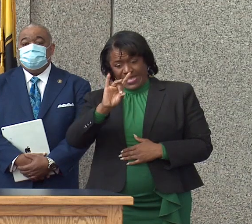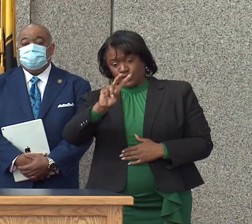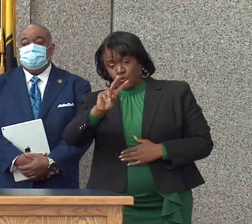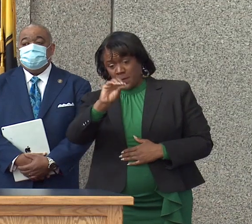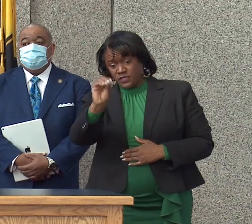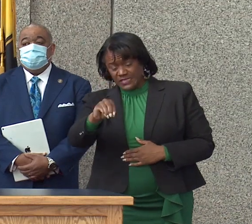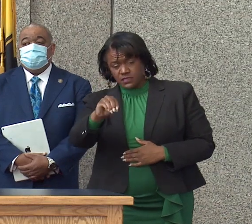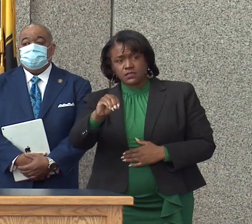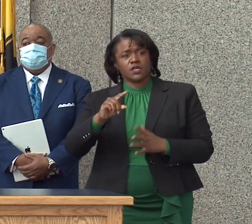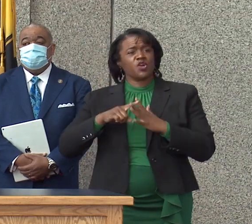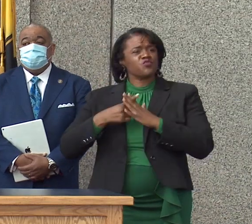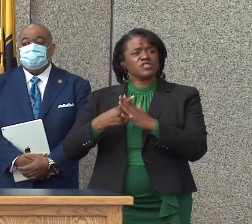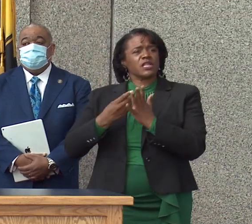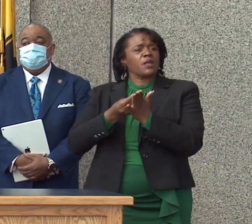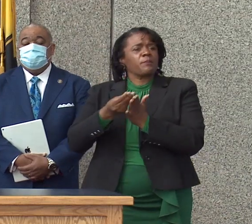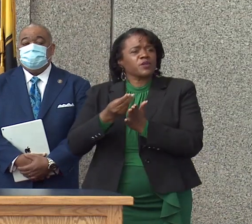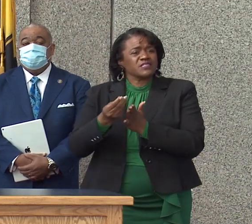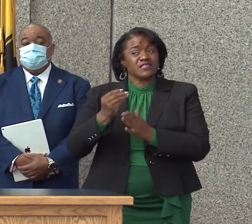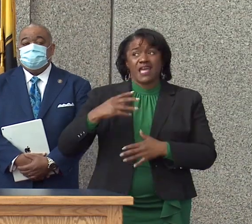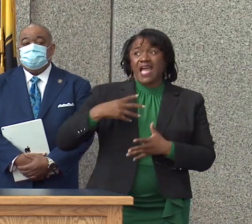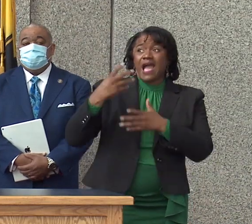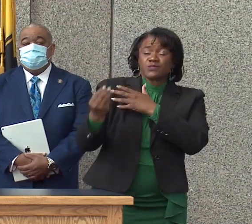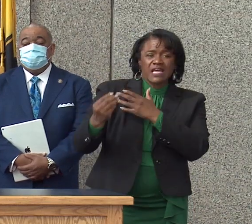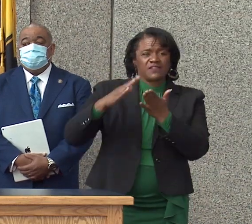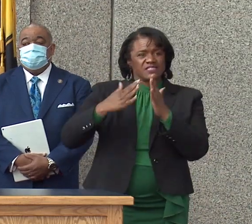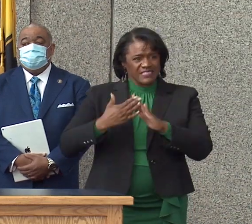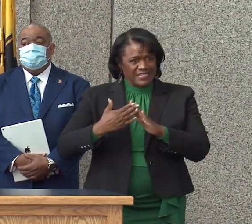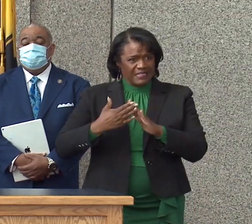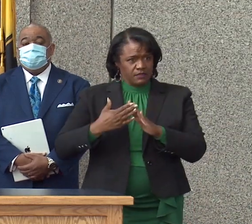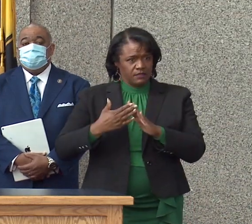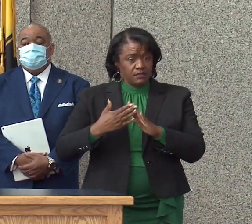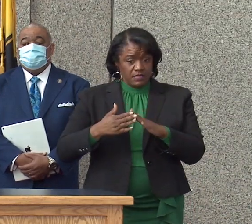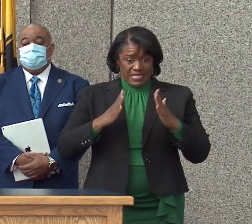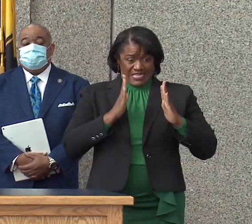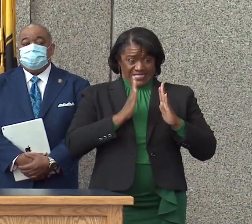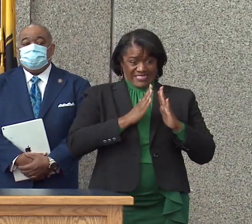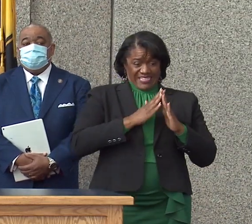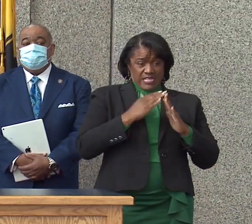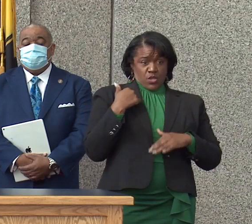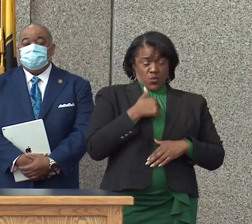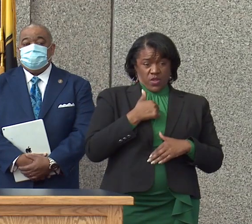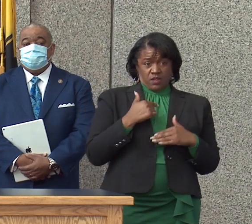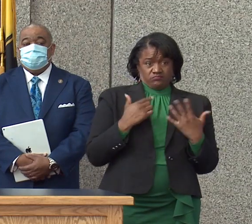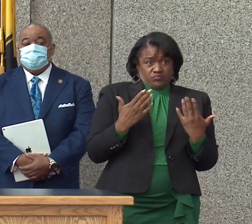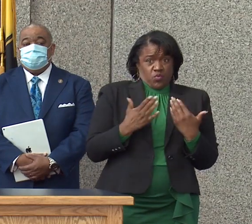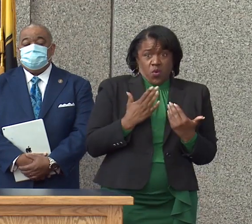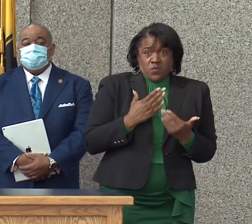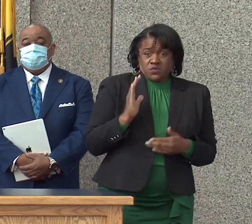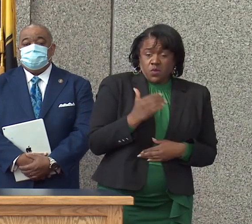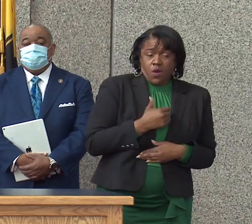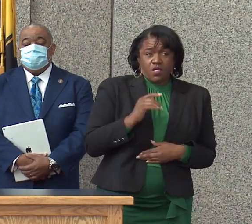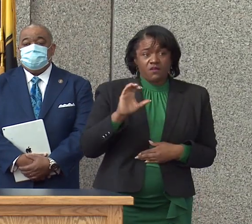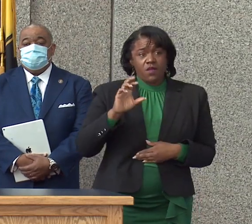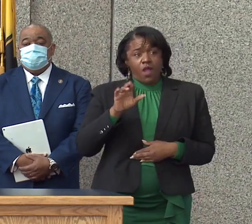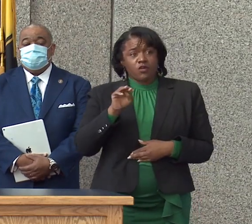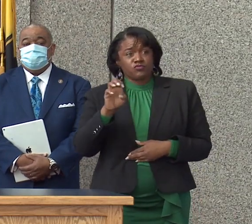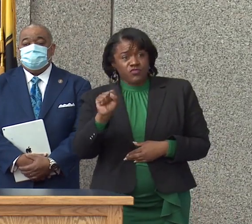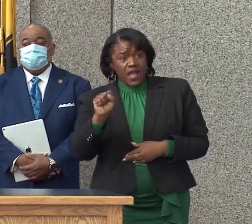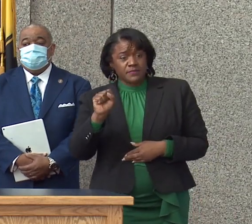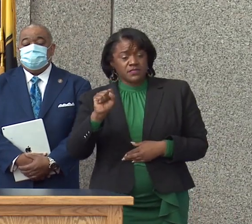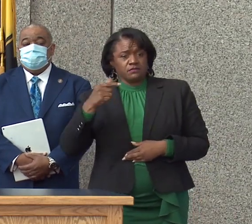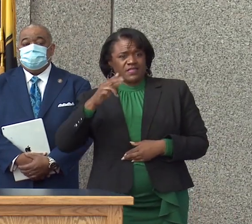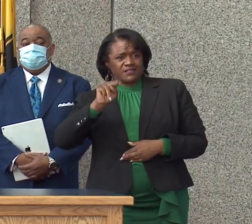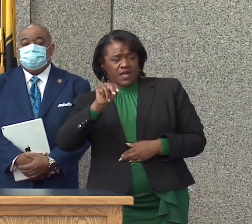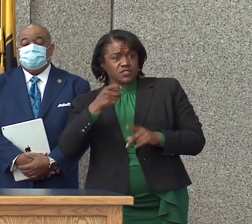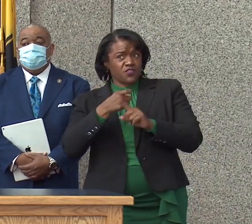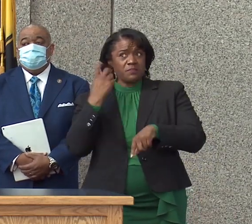82% were originally purchased outside of city limits. As a city, where nearly all of our crime guns originate from outside of